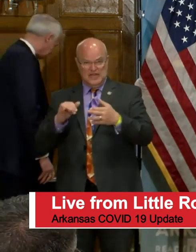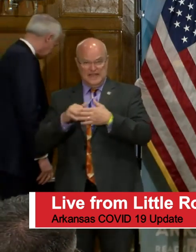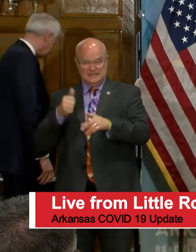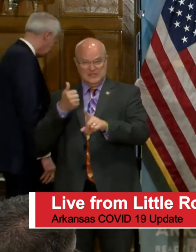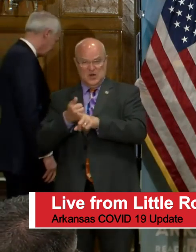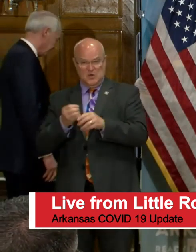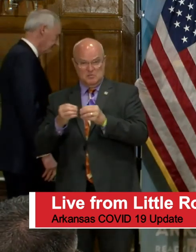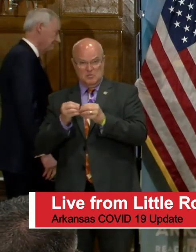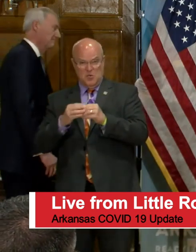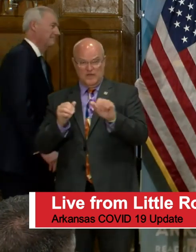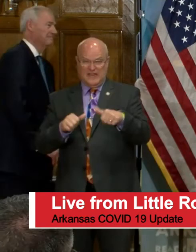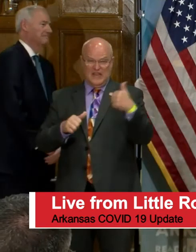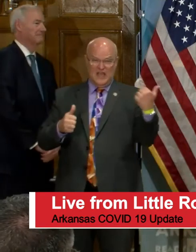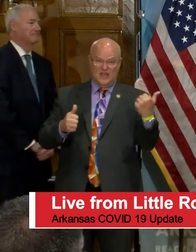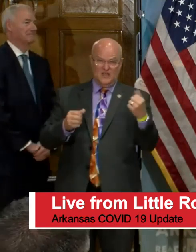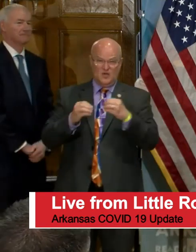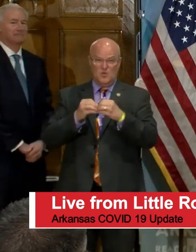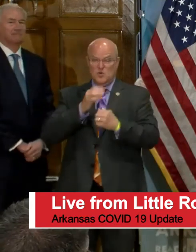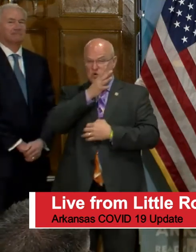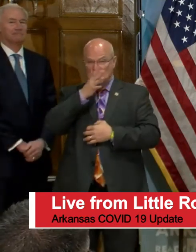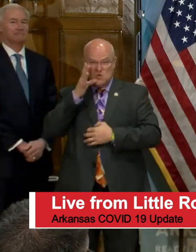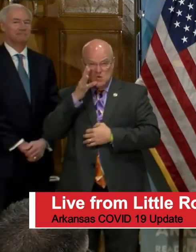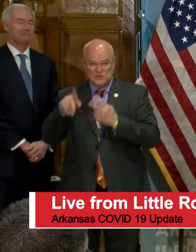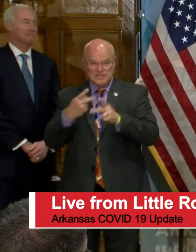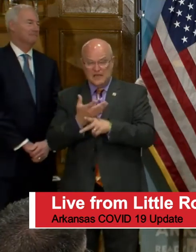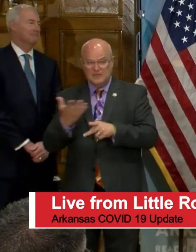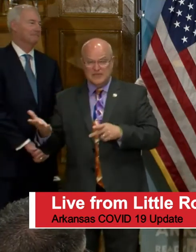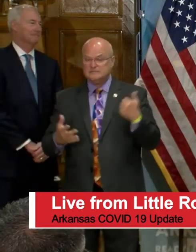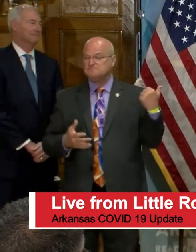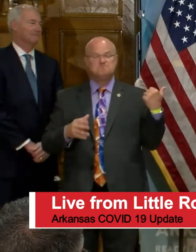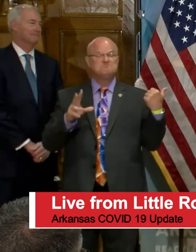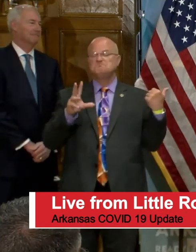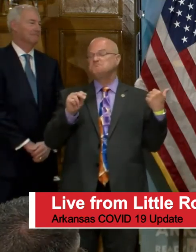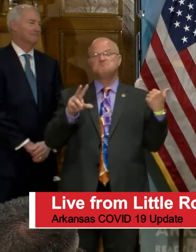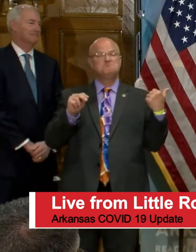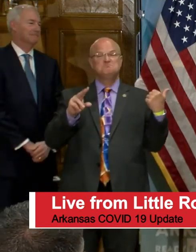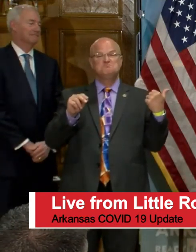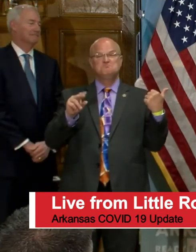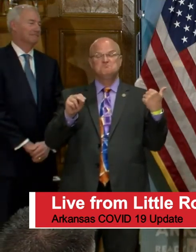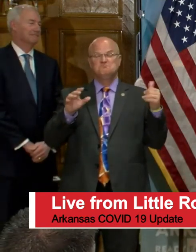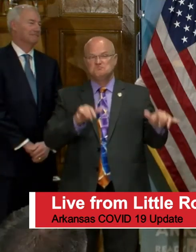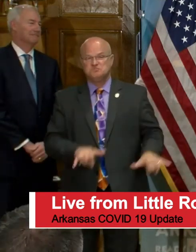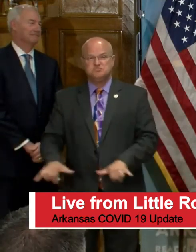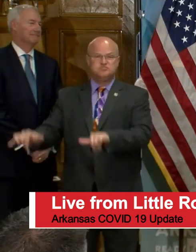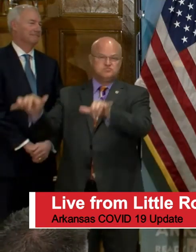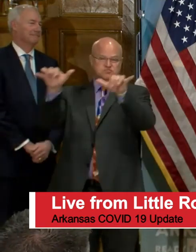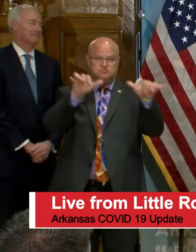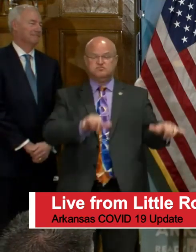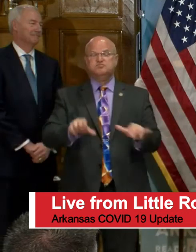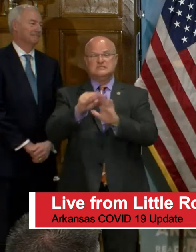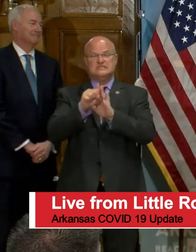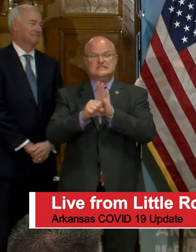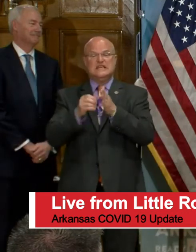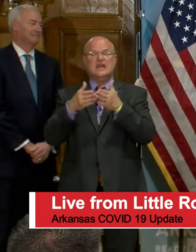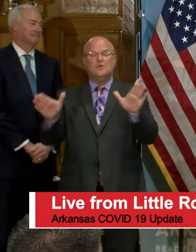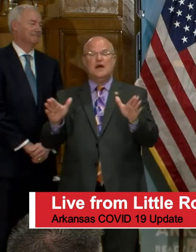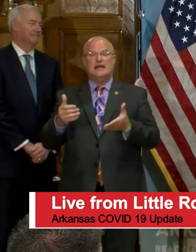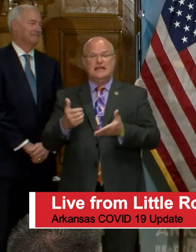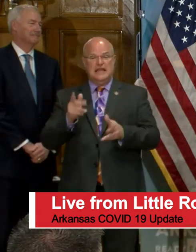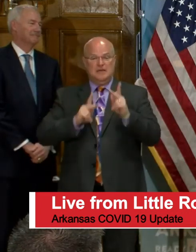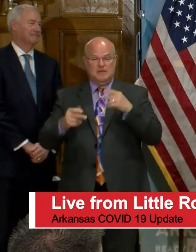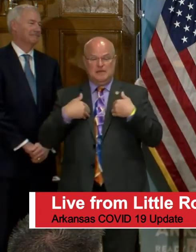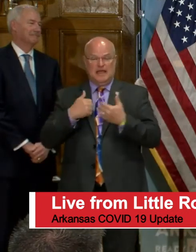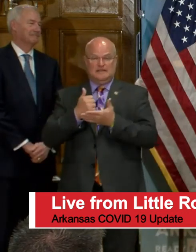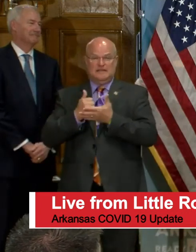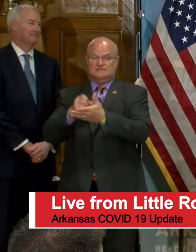hit a little harder than others? Is it more of a rural type thing? Or? No, it's pretty much statewide, and we have people that help make